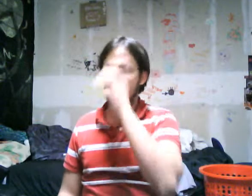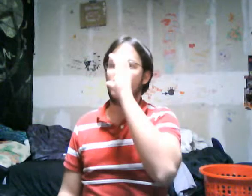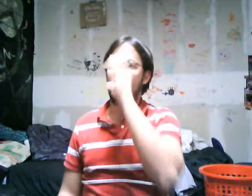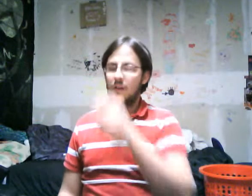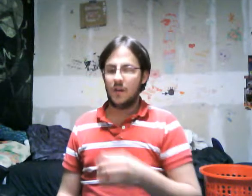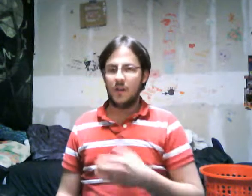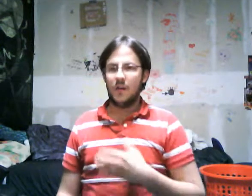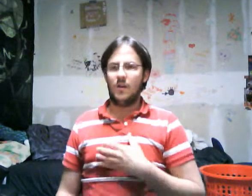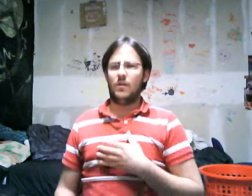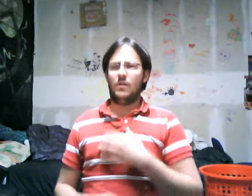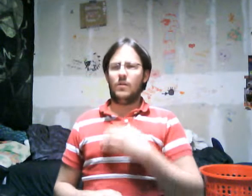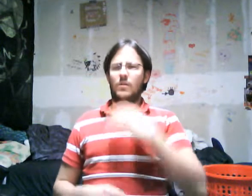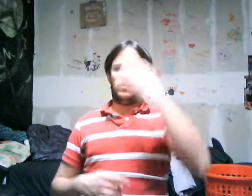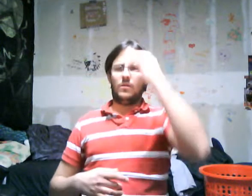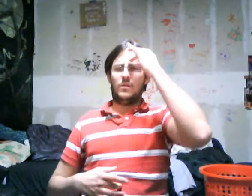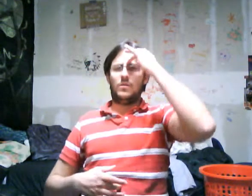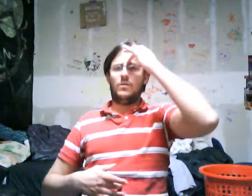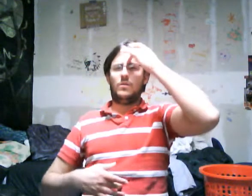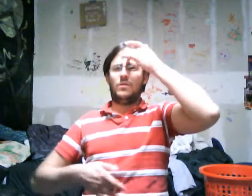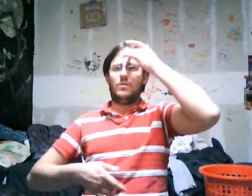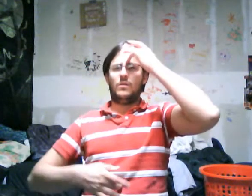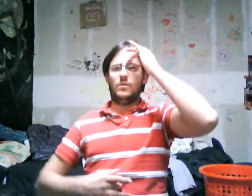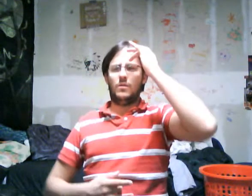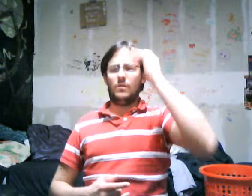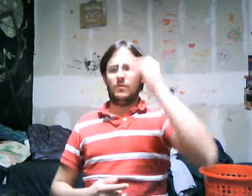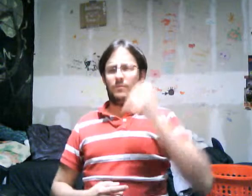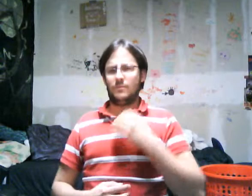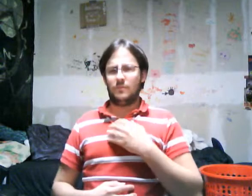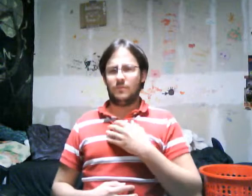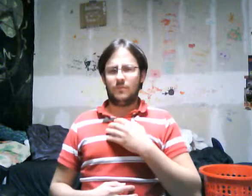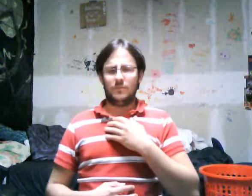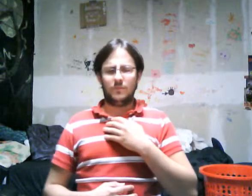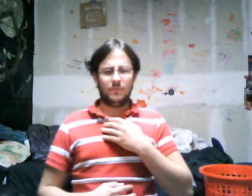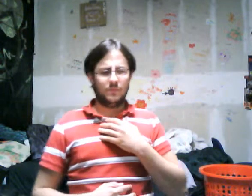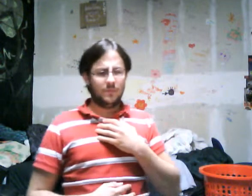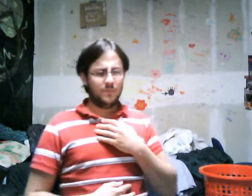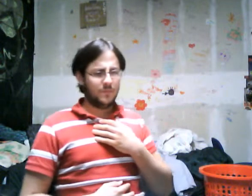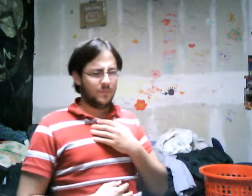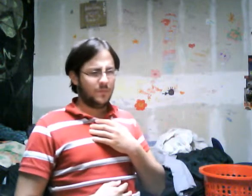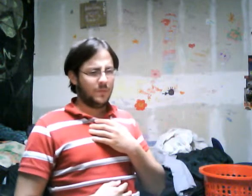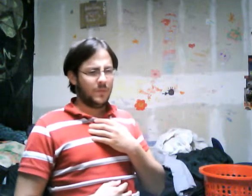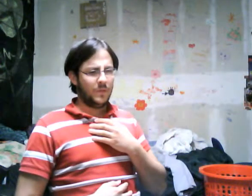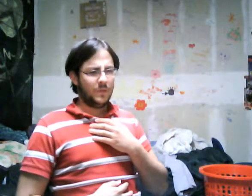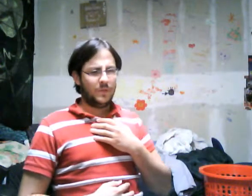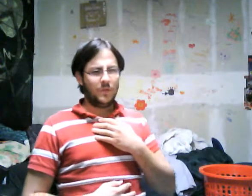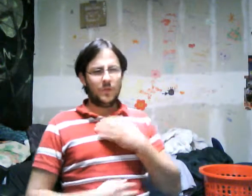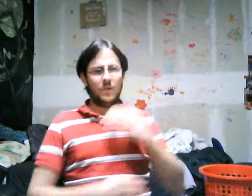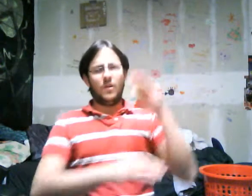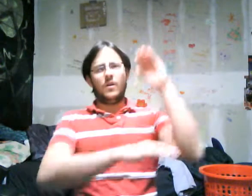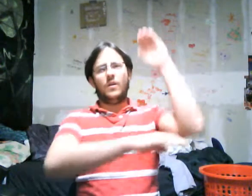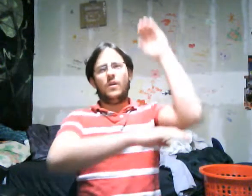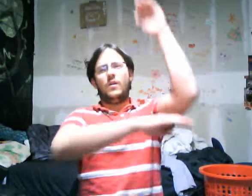here last year, and he couldn't be back a lot, I know if that car was all of that, ...they're like evil, couldn't even get a way to get around the race track,